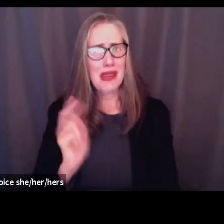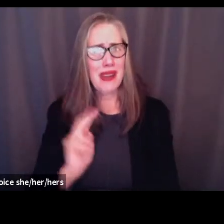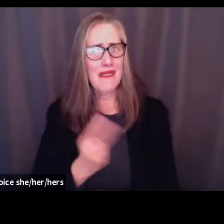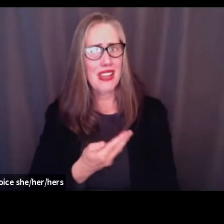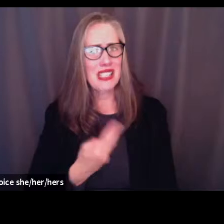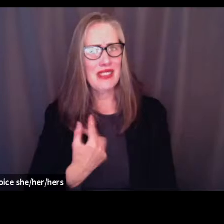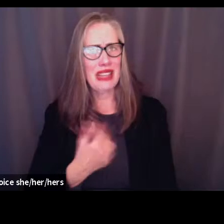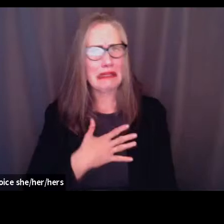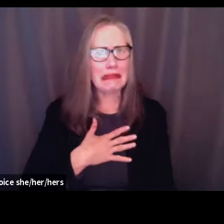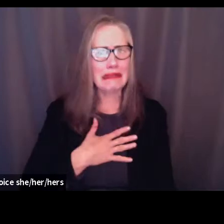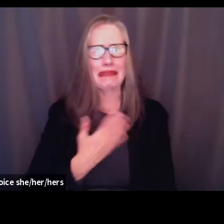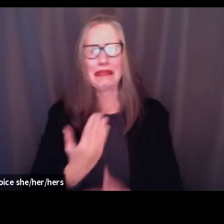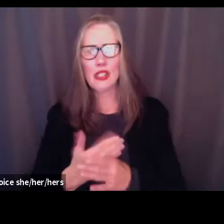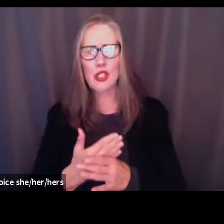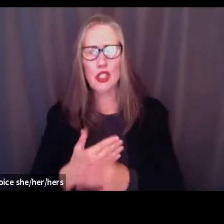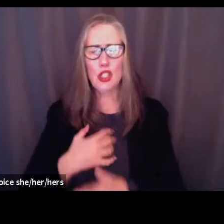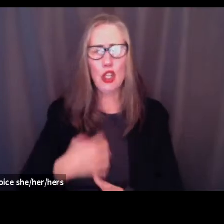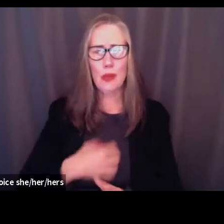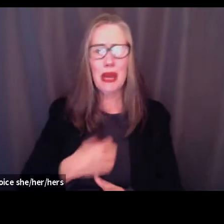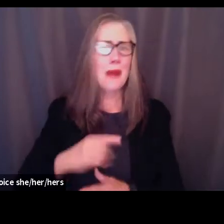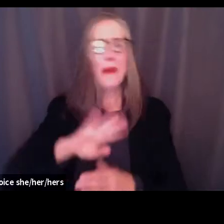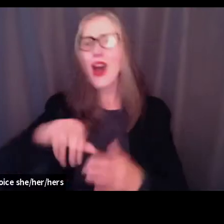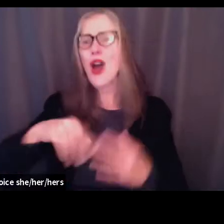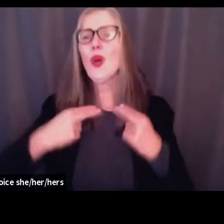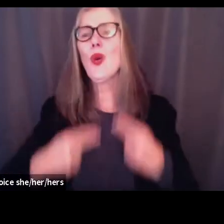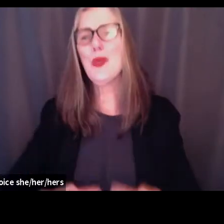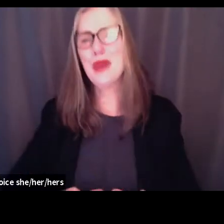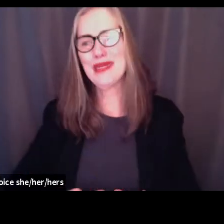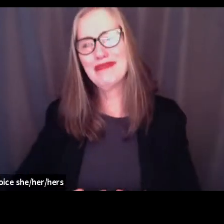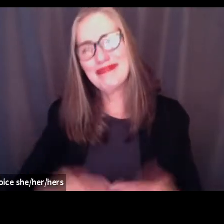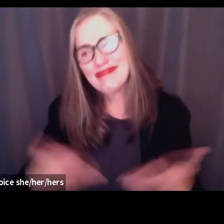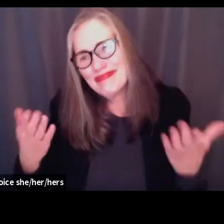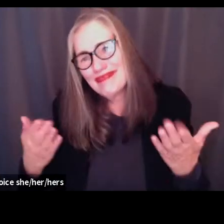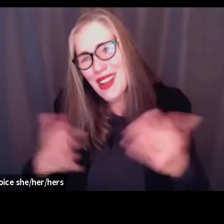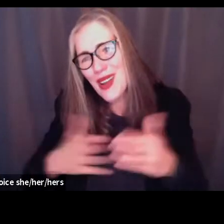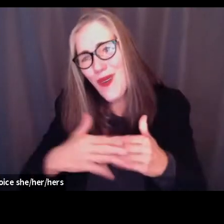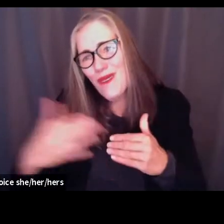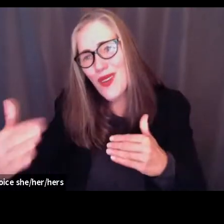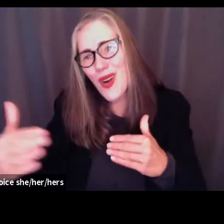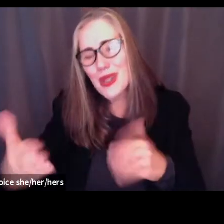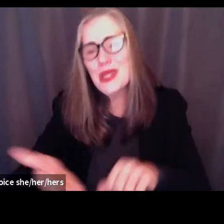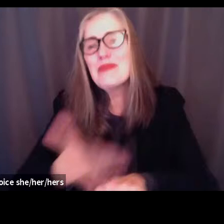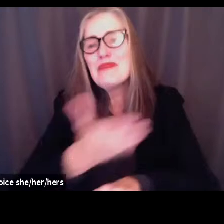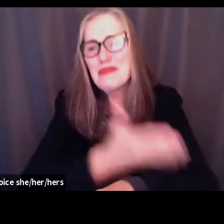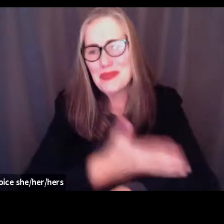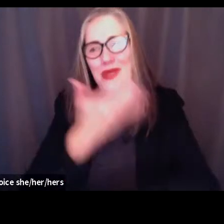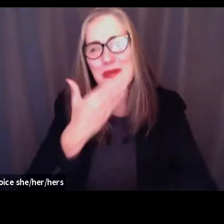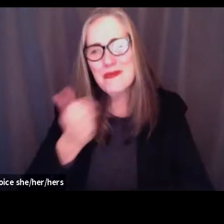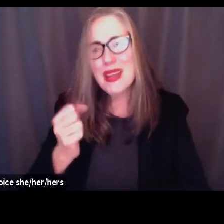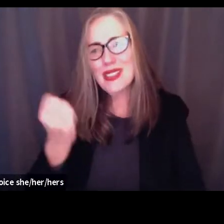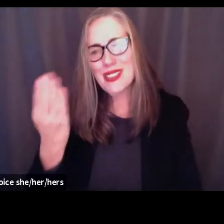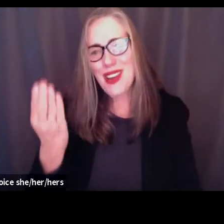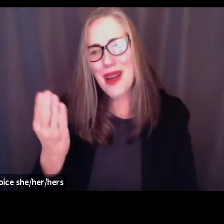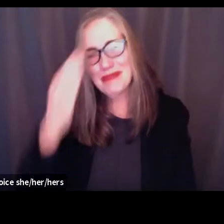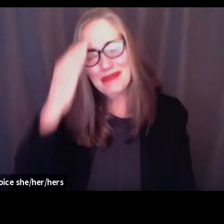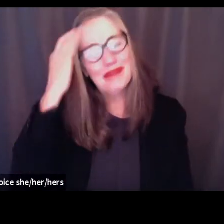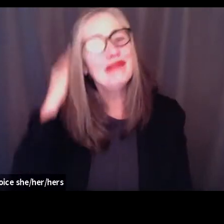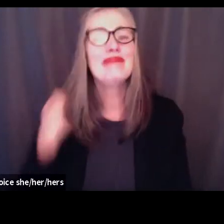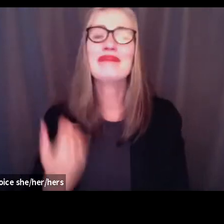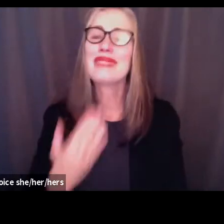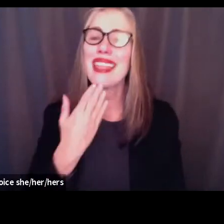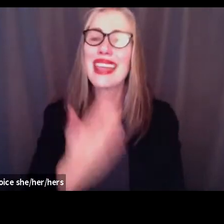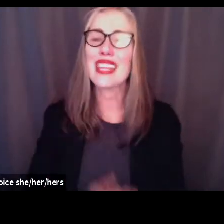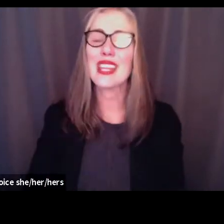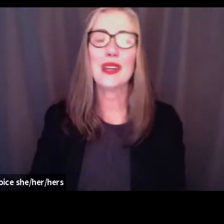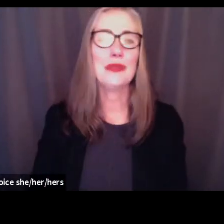all human. And going forward, we're going to do a better job. Thank you. Okay, thank you. We